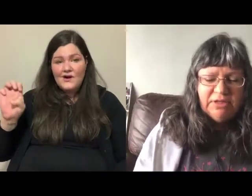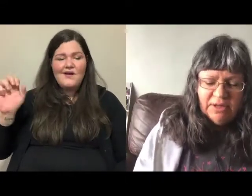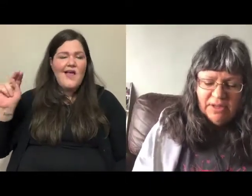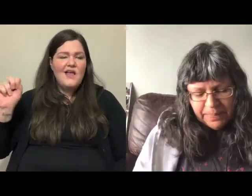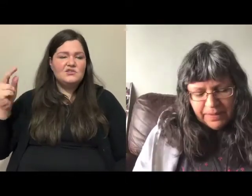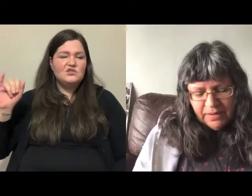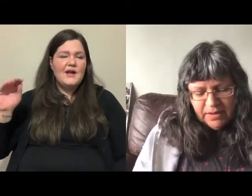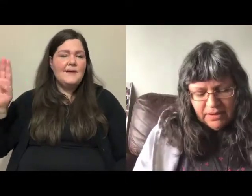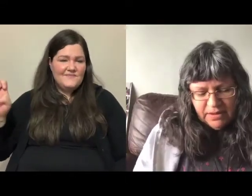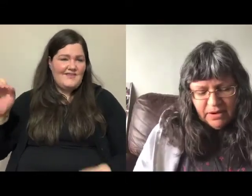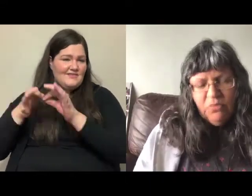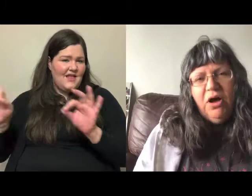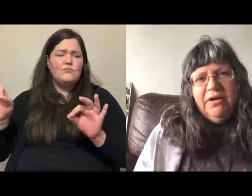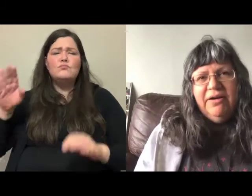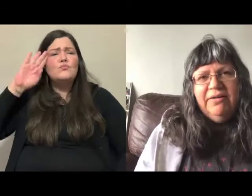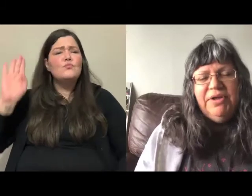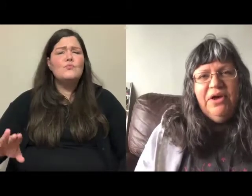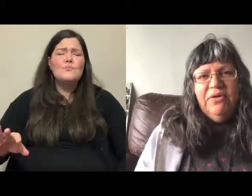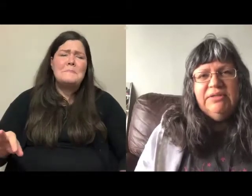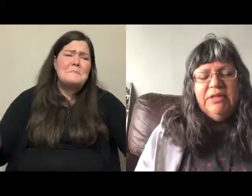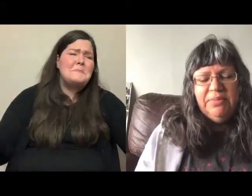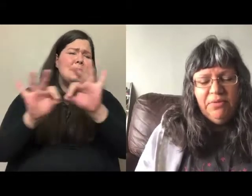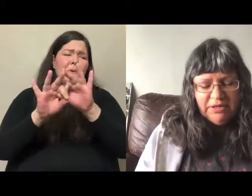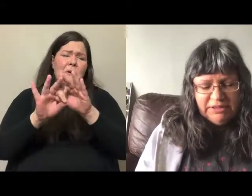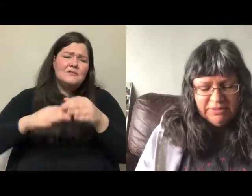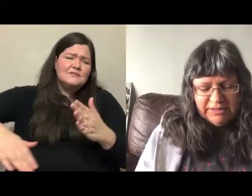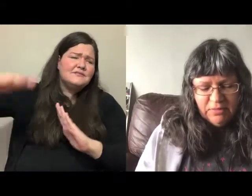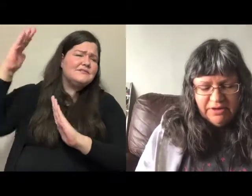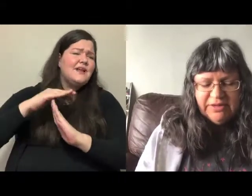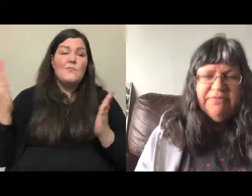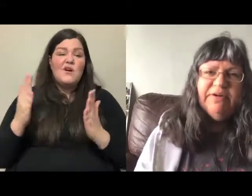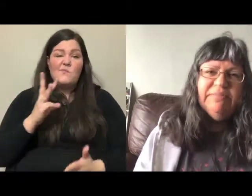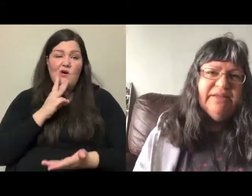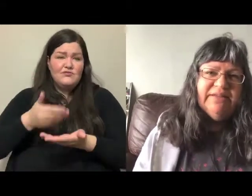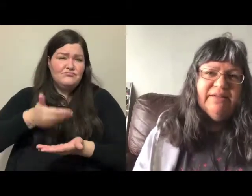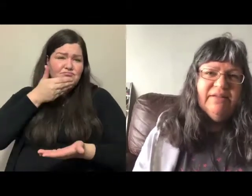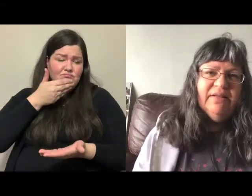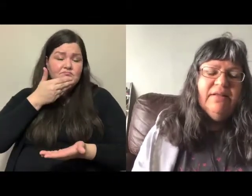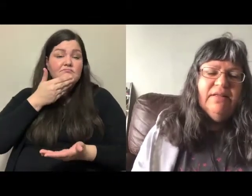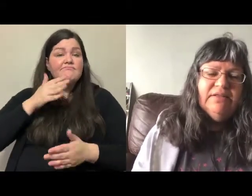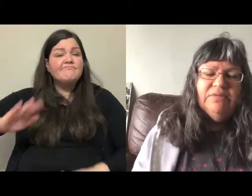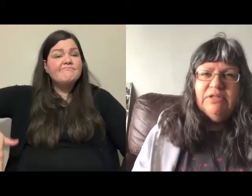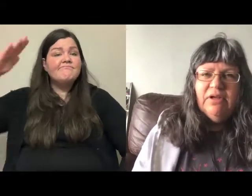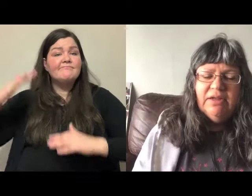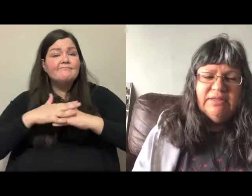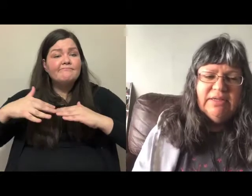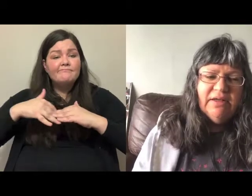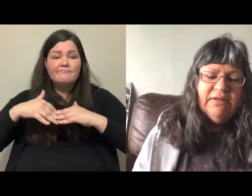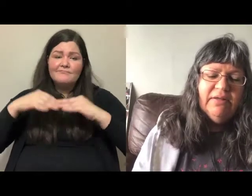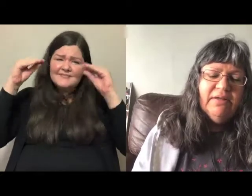language. Our water, we know, is really important to us. Water is our first medicine. That's what we're taught,